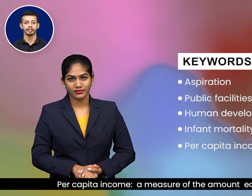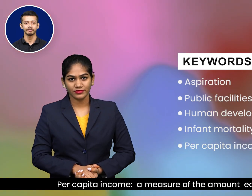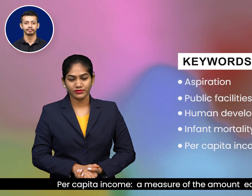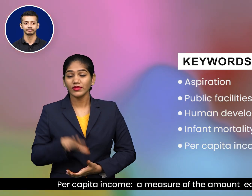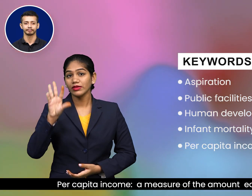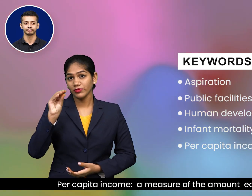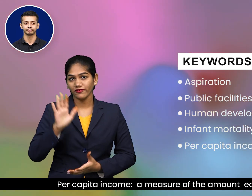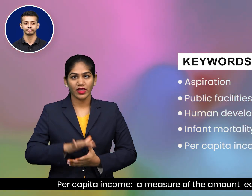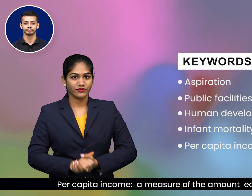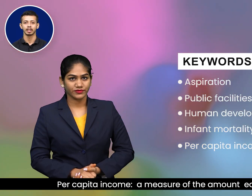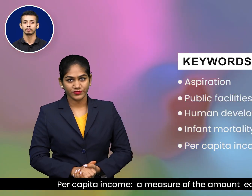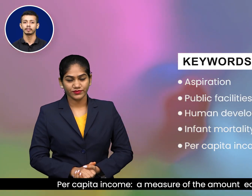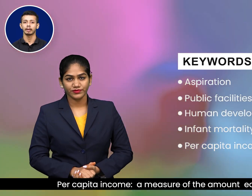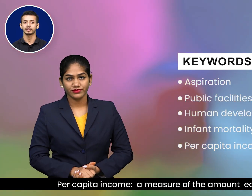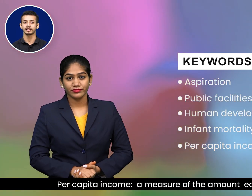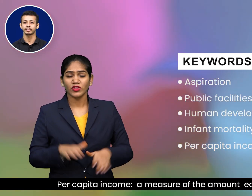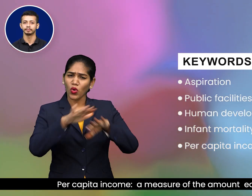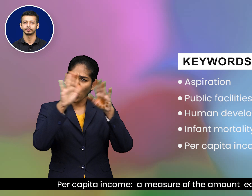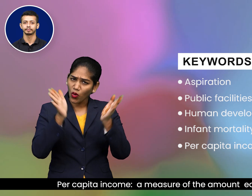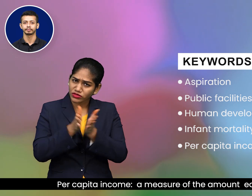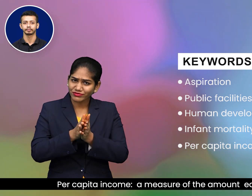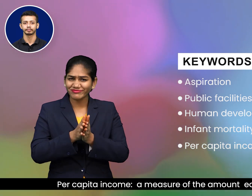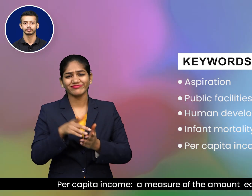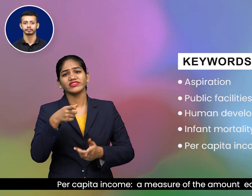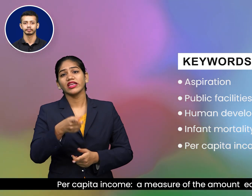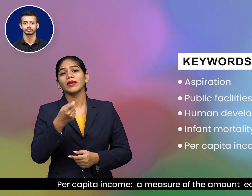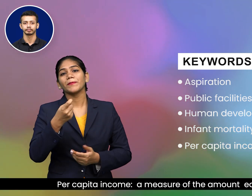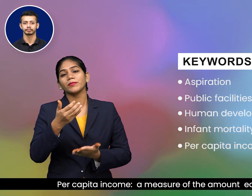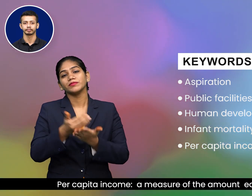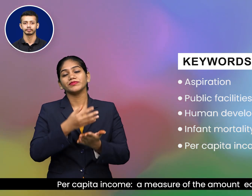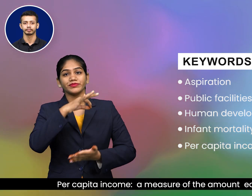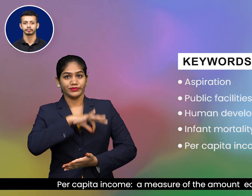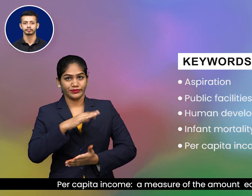Number 5. Per capita income.